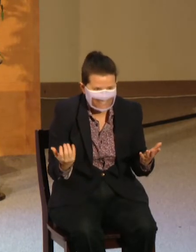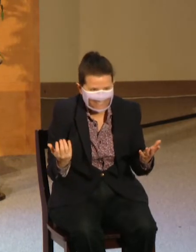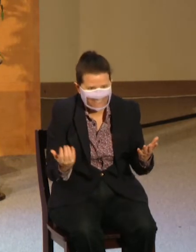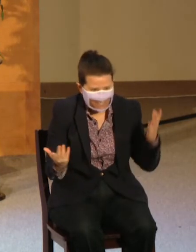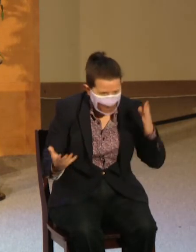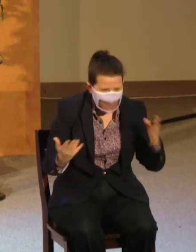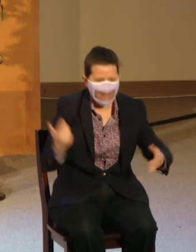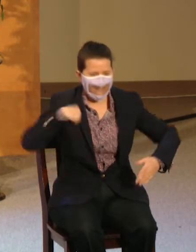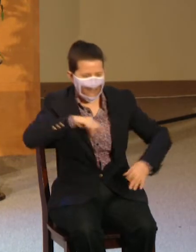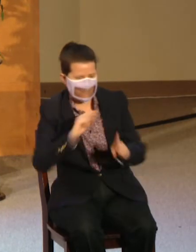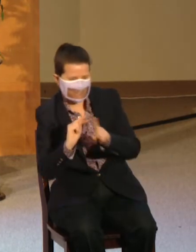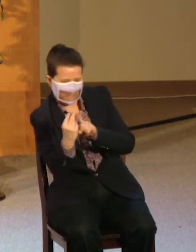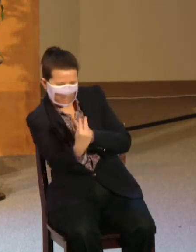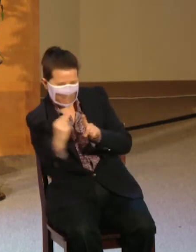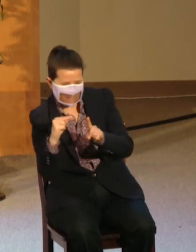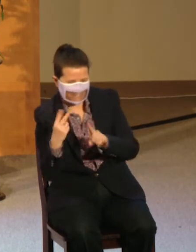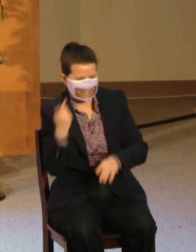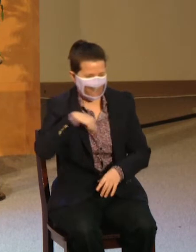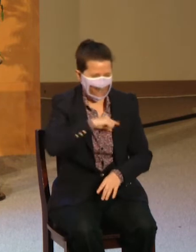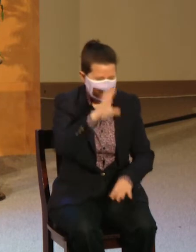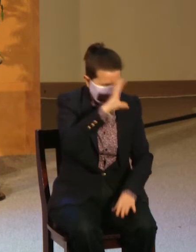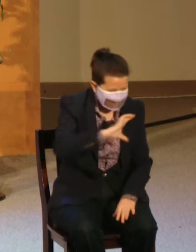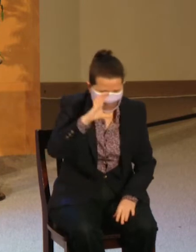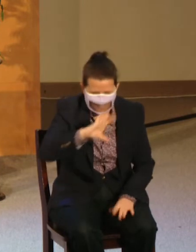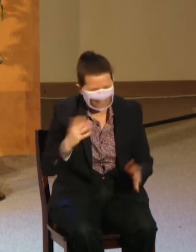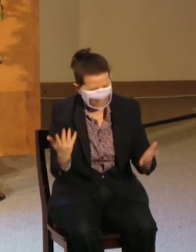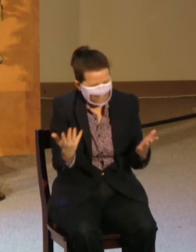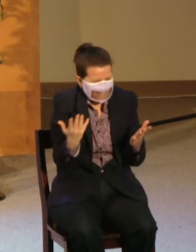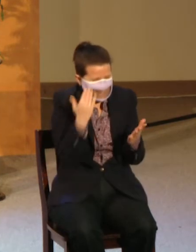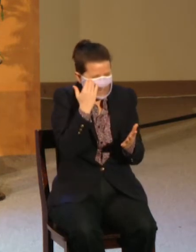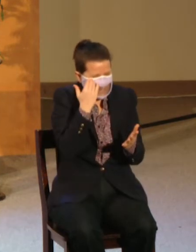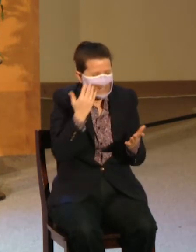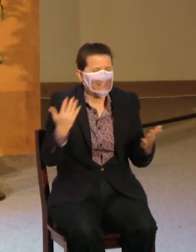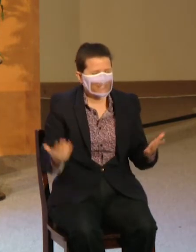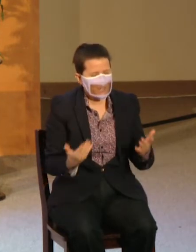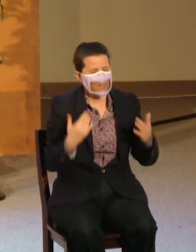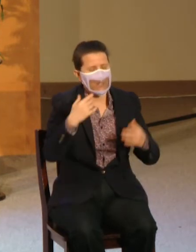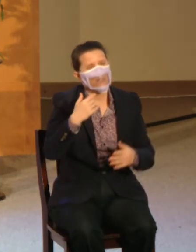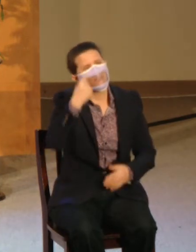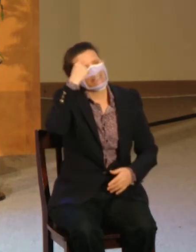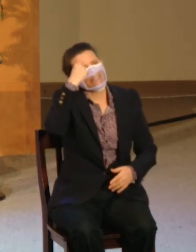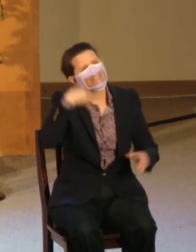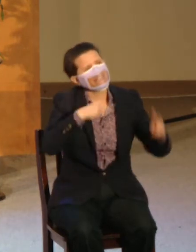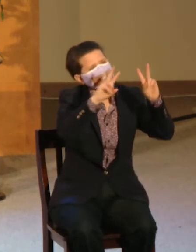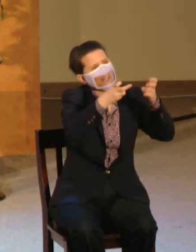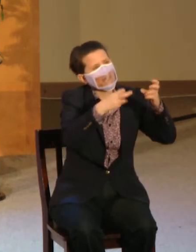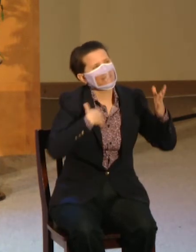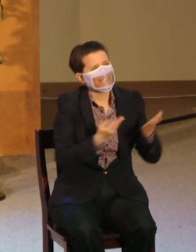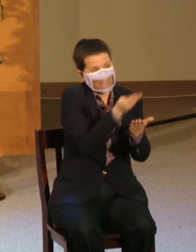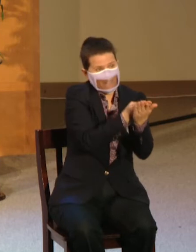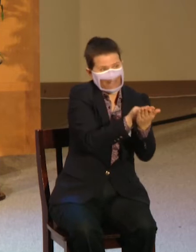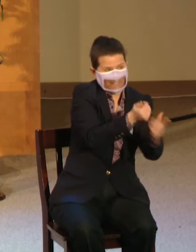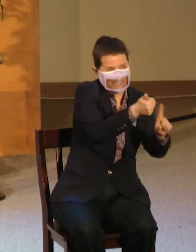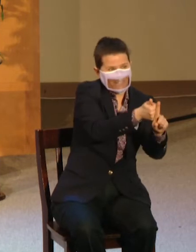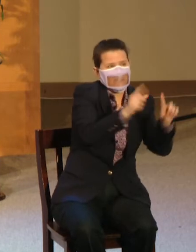So even though we think we're talking about money, really we're talking about prosperity. And the first thing we have to know about prosperity